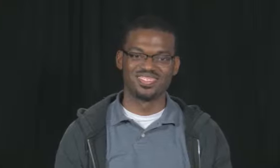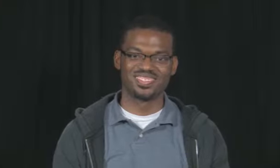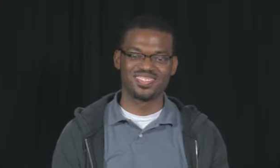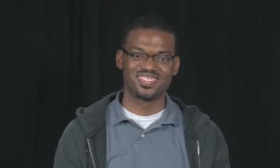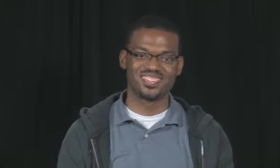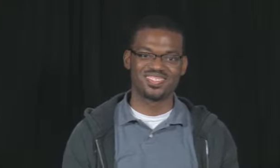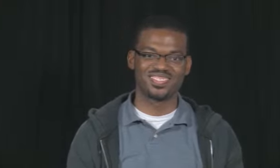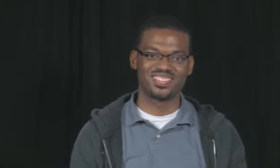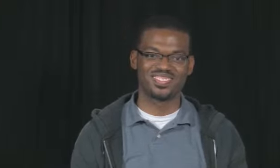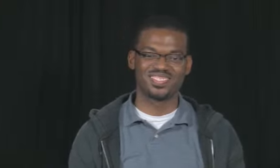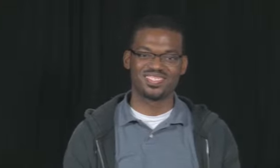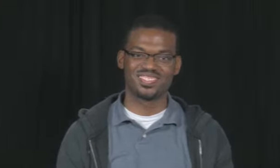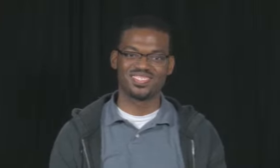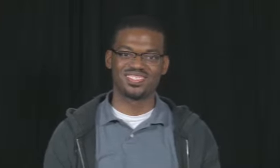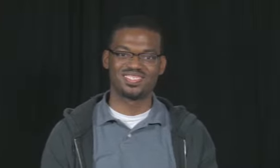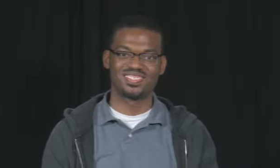Constantly tuning so that you never stay